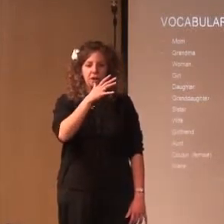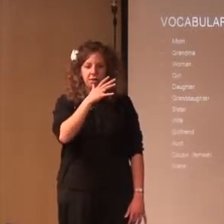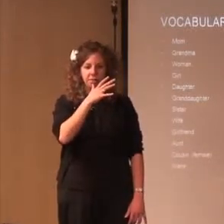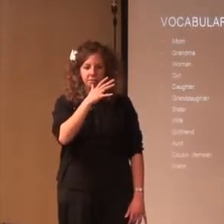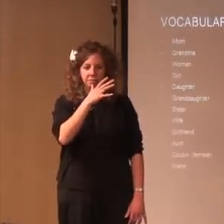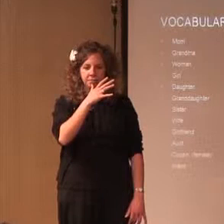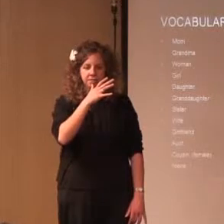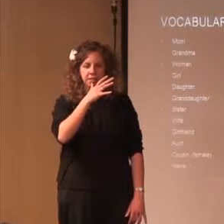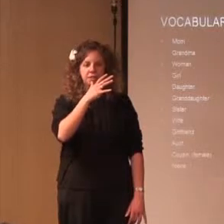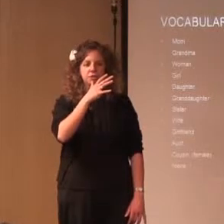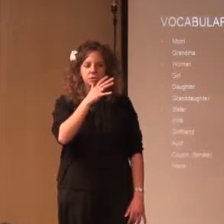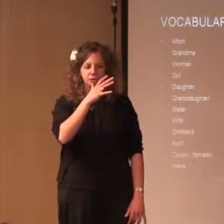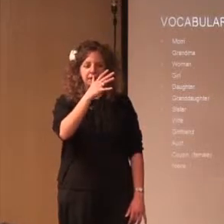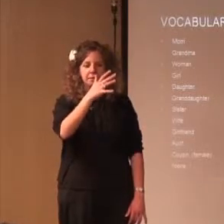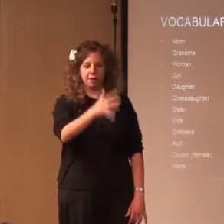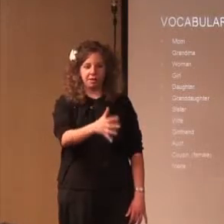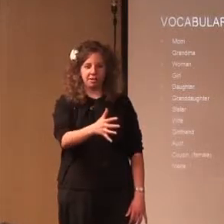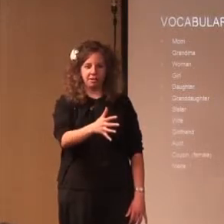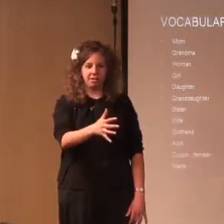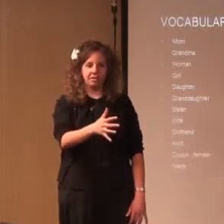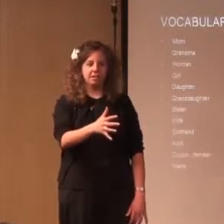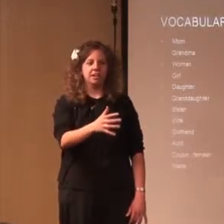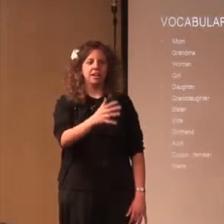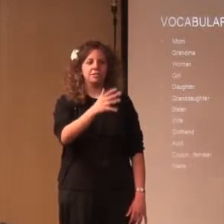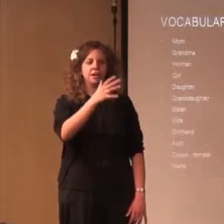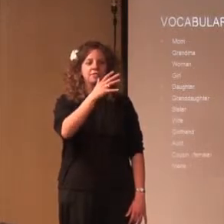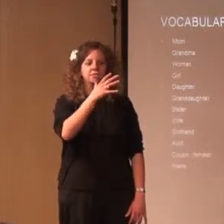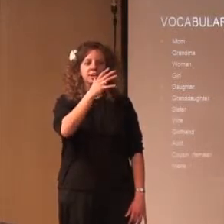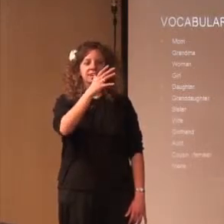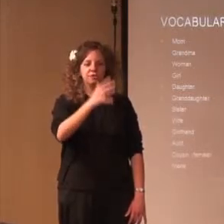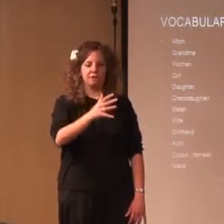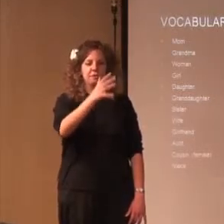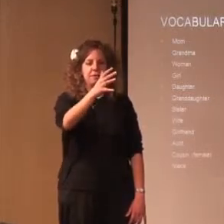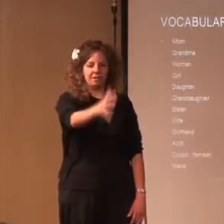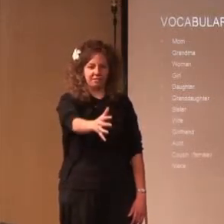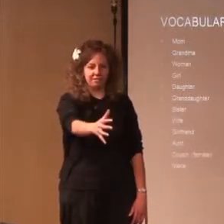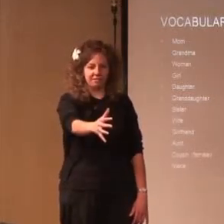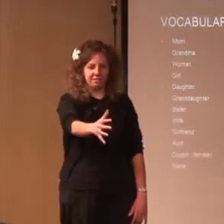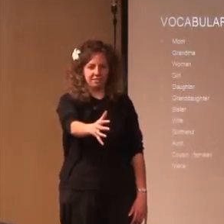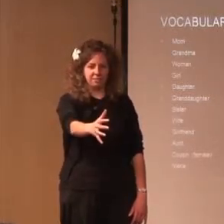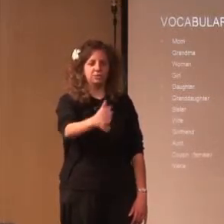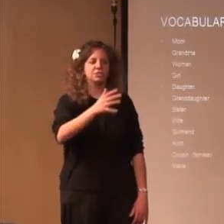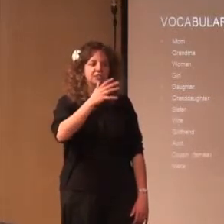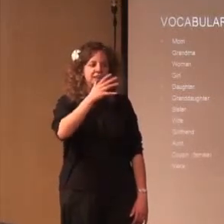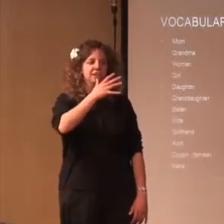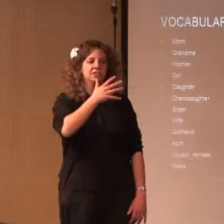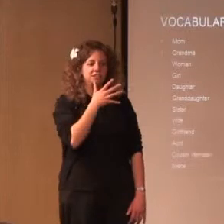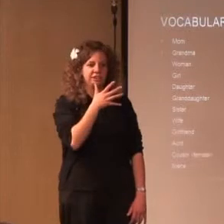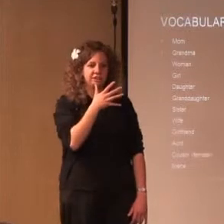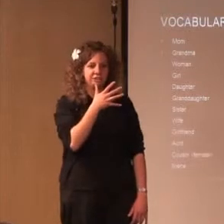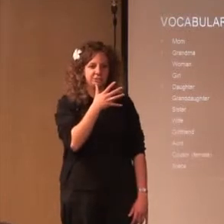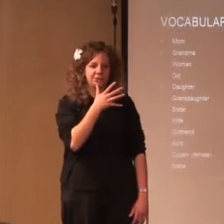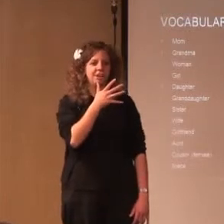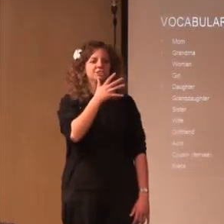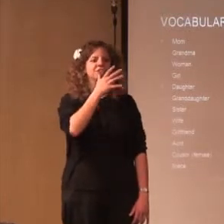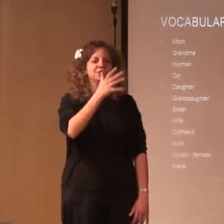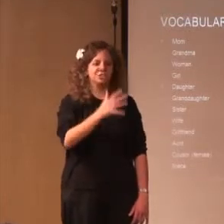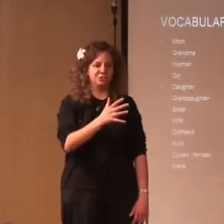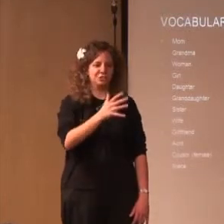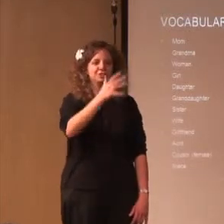mom, and you have grandma, and you have great grandma. So just like generation 1, generation 2,